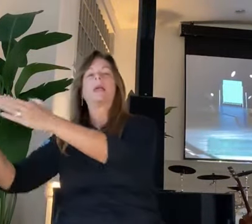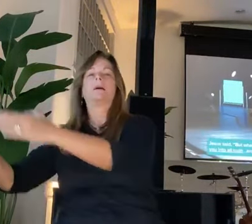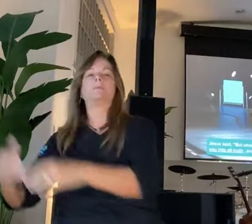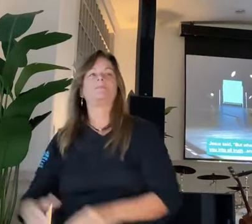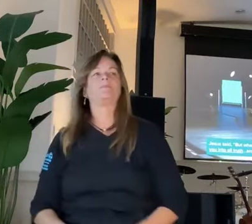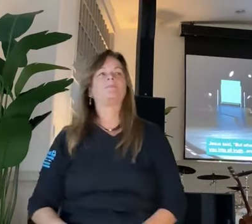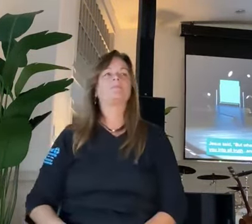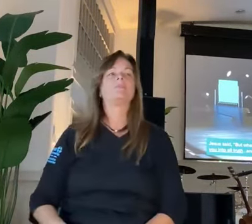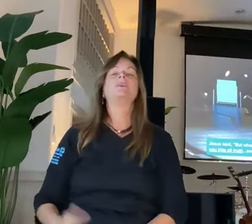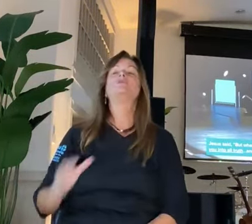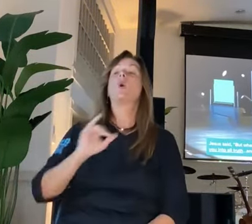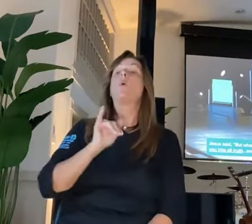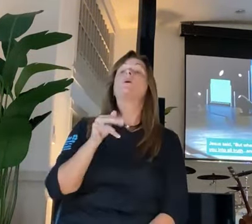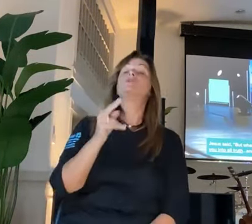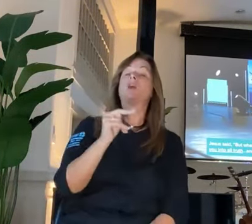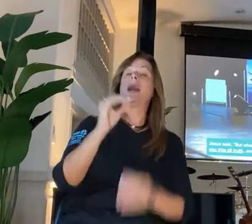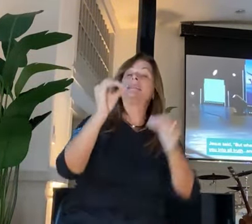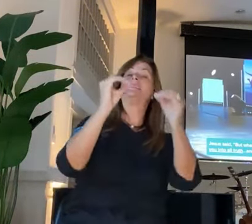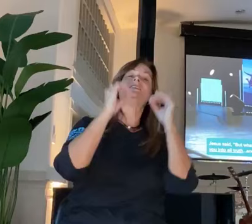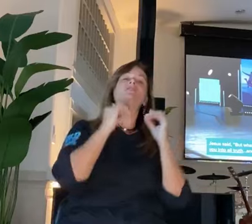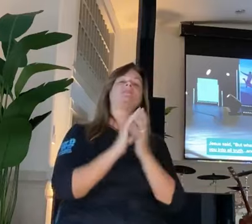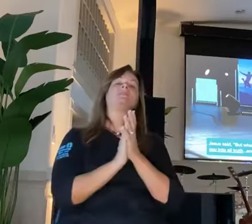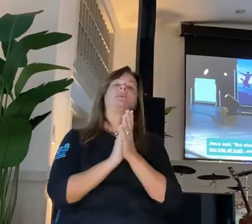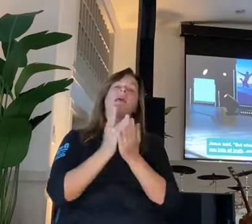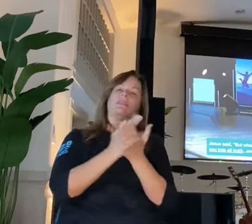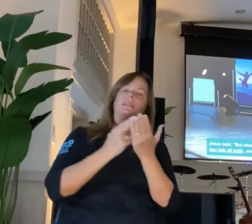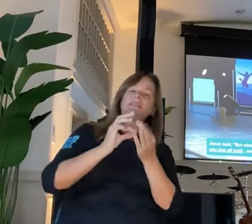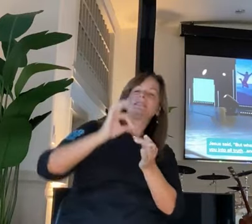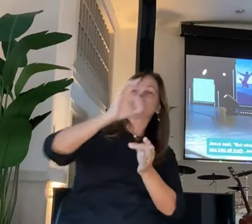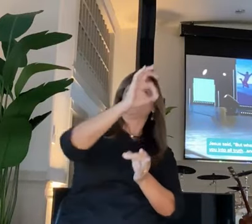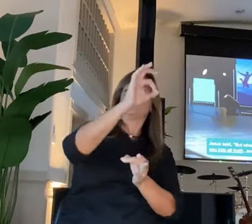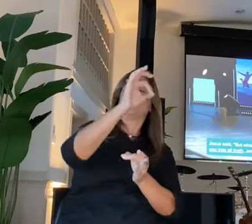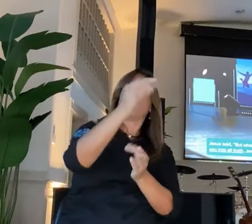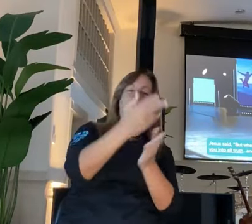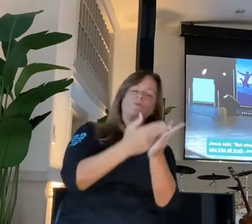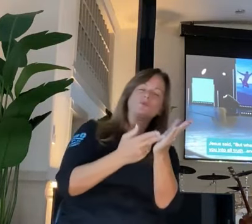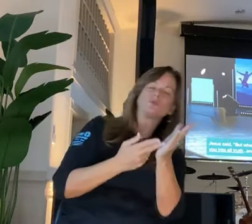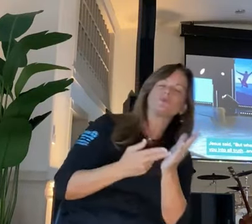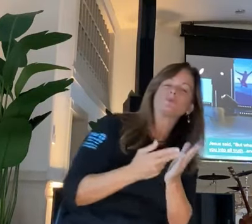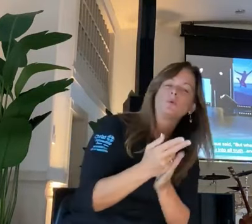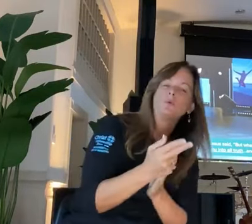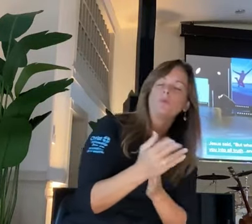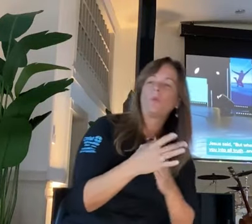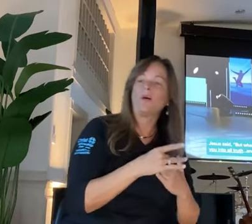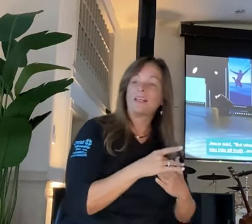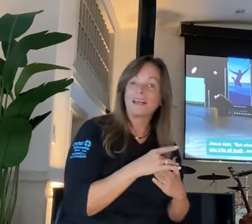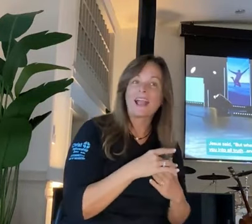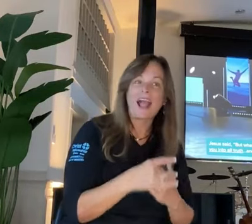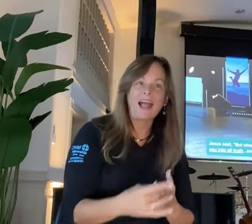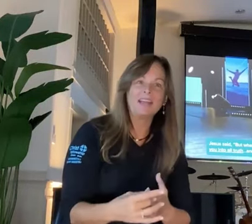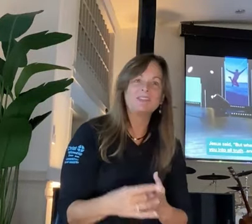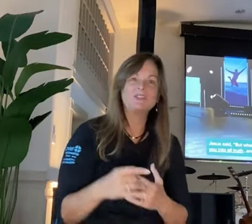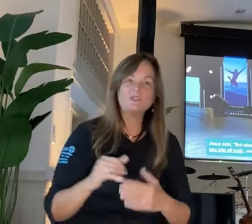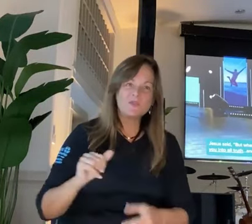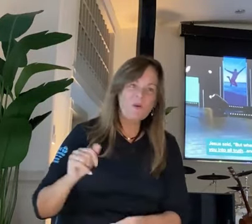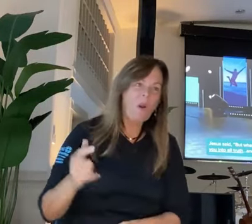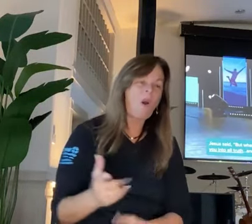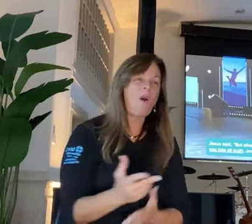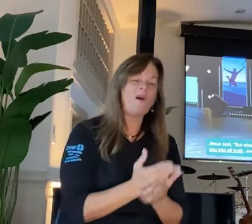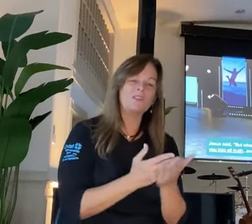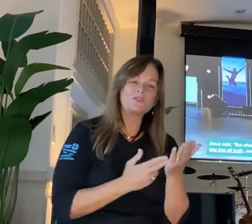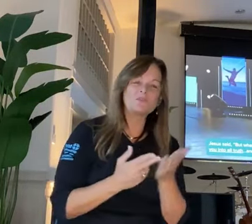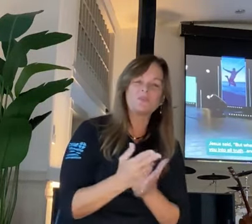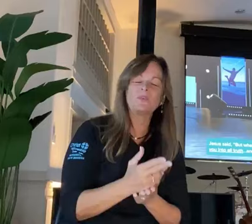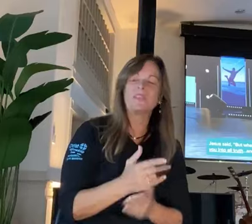the Spirit of truth comes, he's the Spirit of truth. He will guide you into all